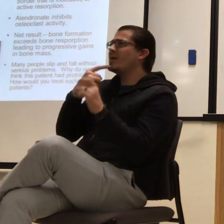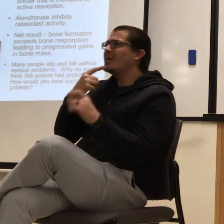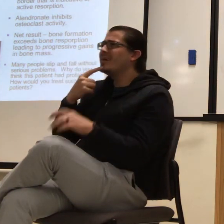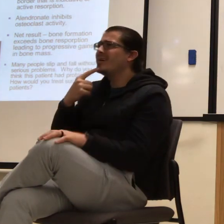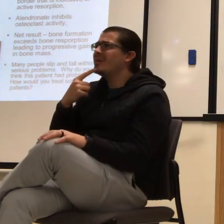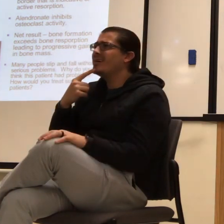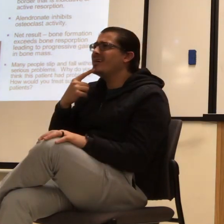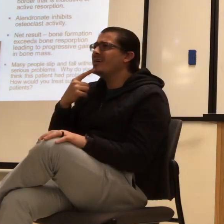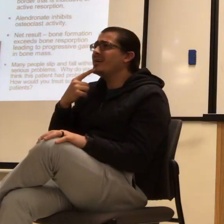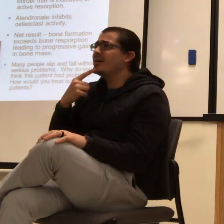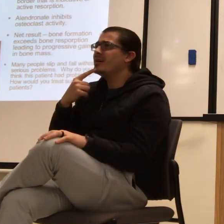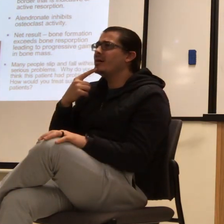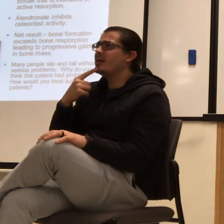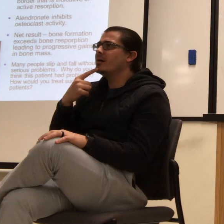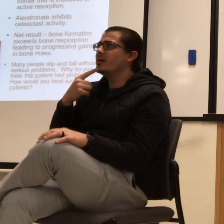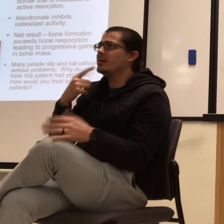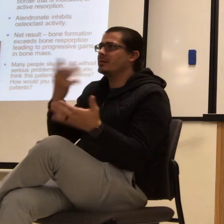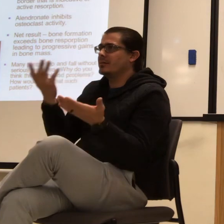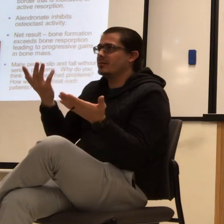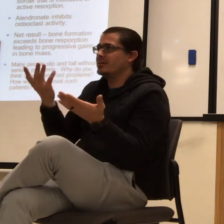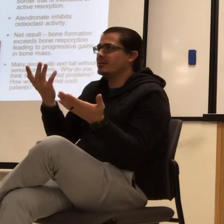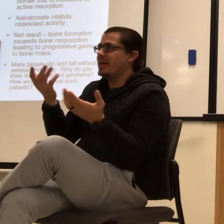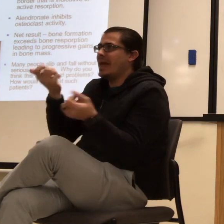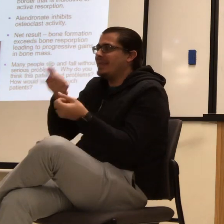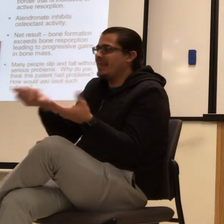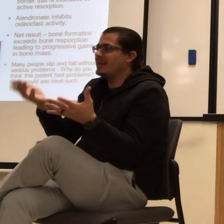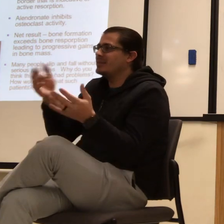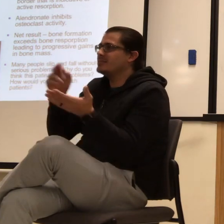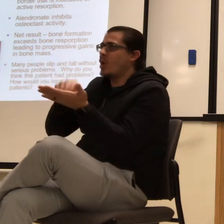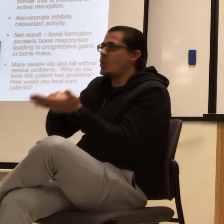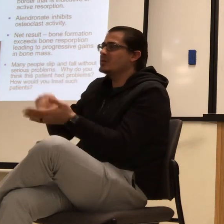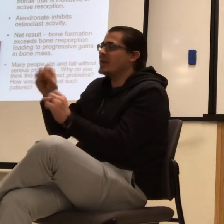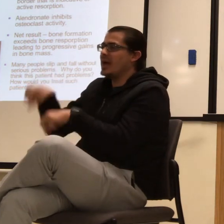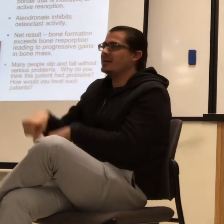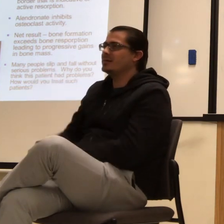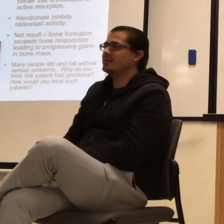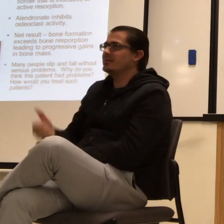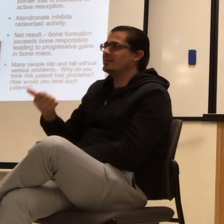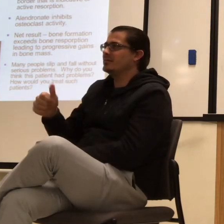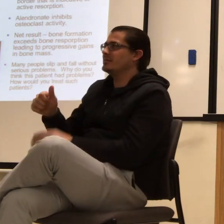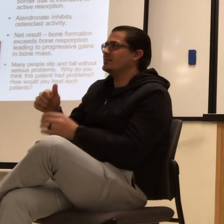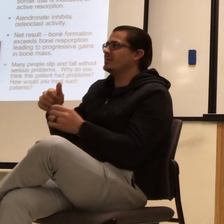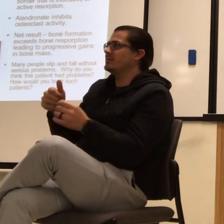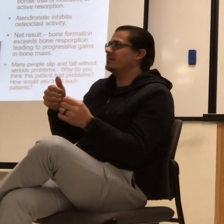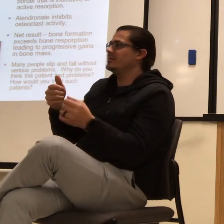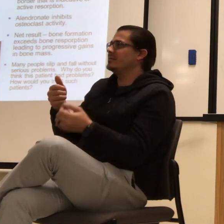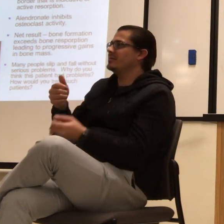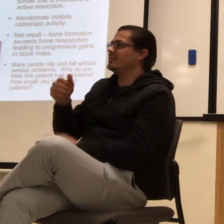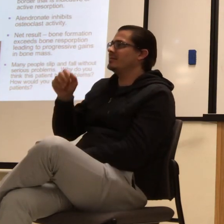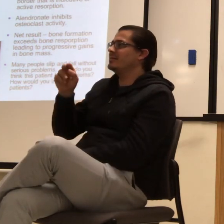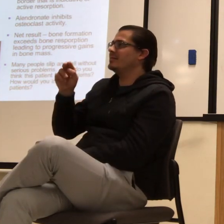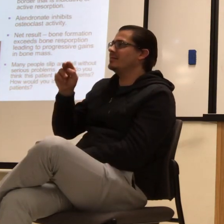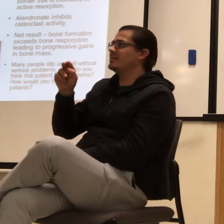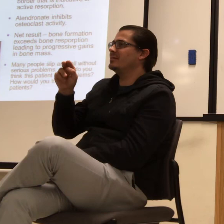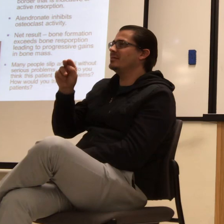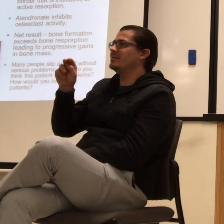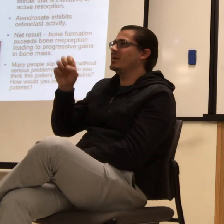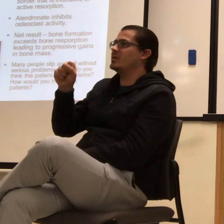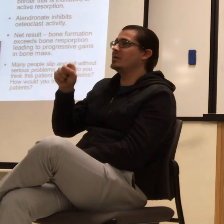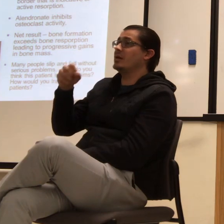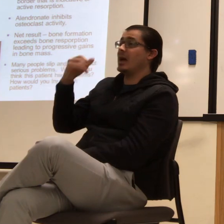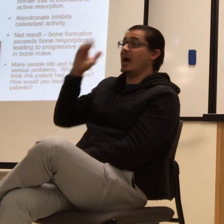Oh, I'm sorry. Can I use my phone to see? Yeah. But I got the mic on. Don't be talking to anybody,